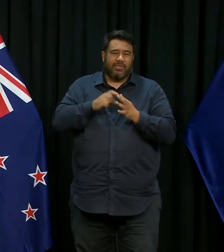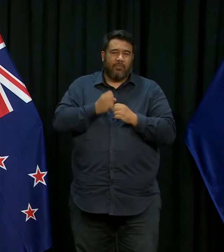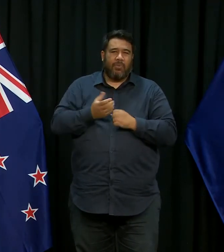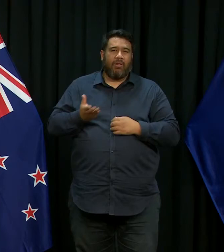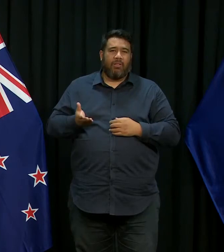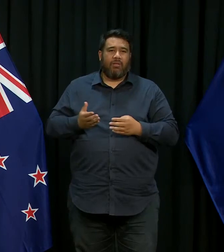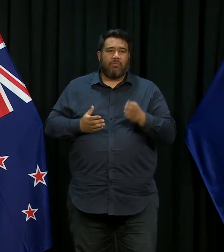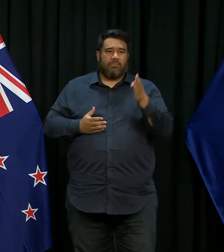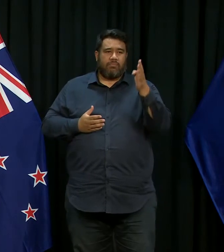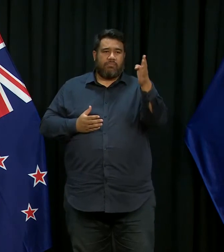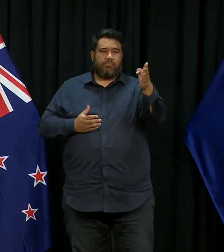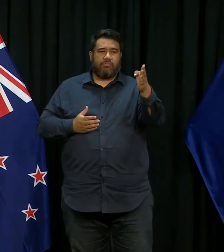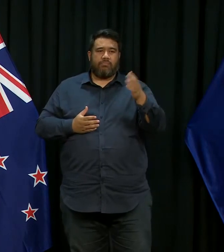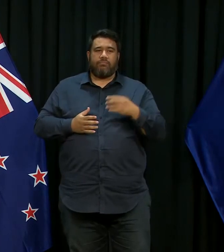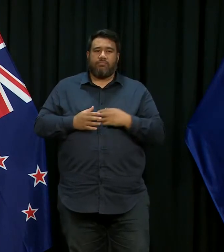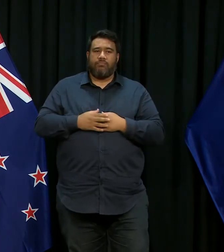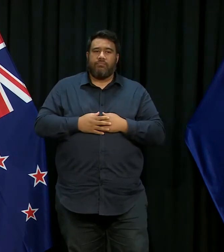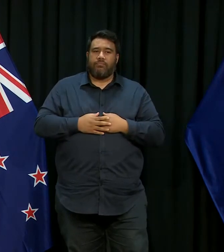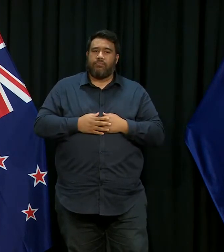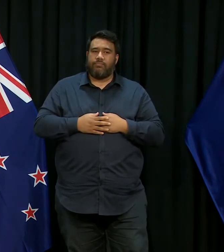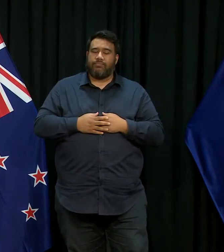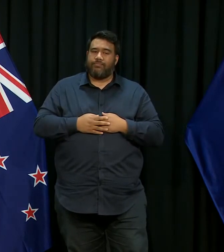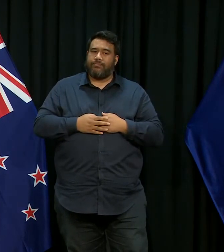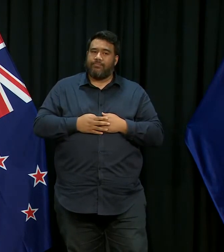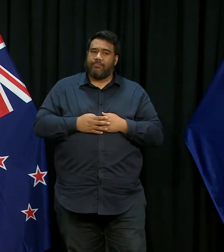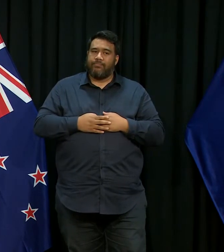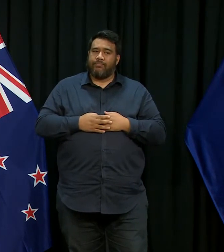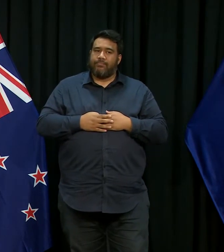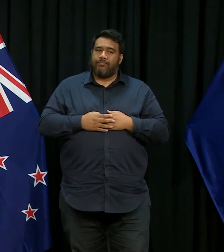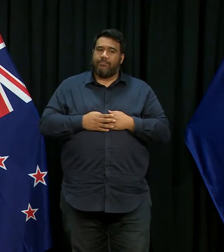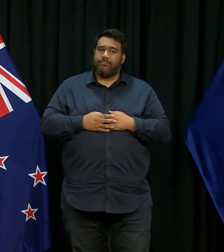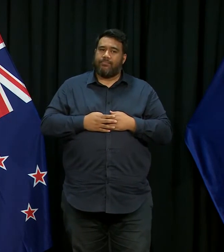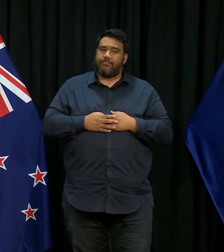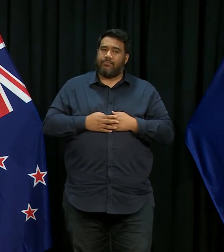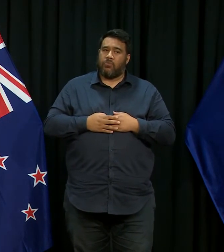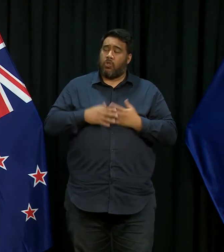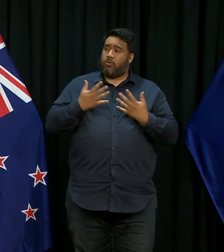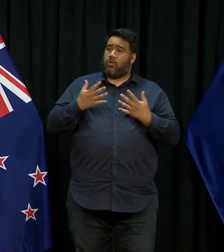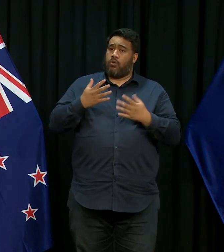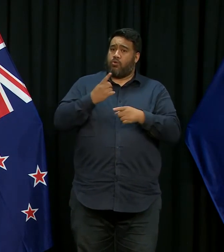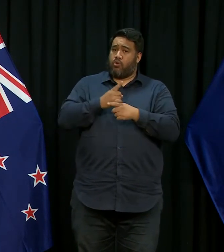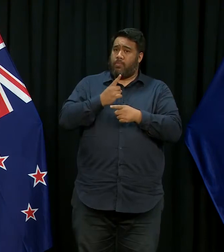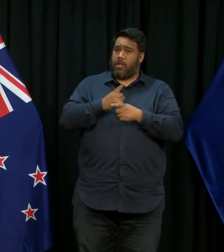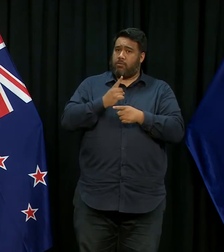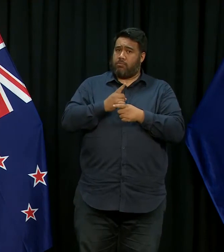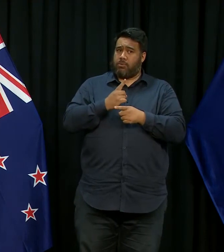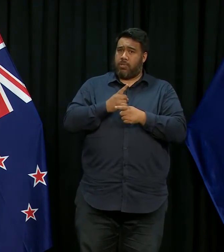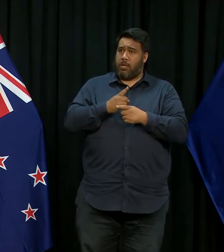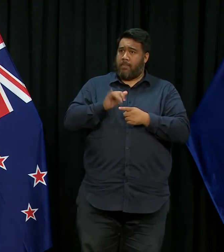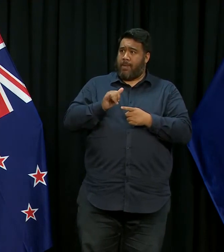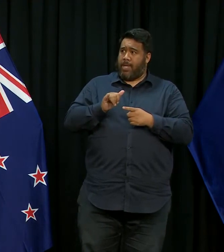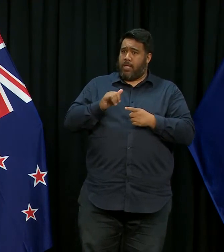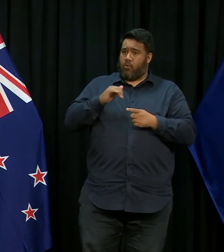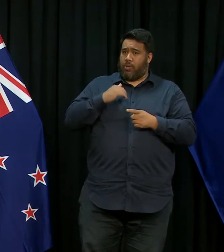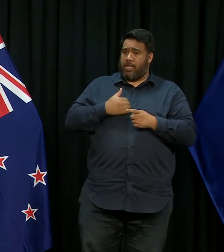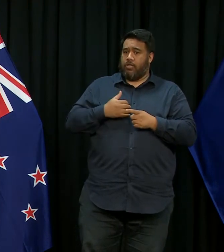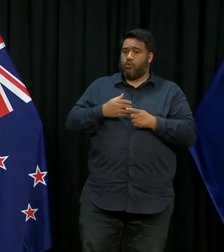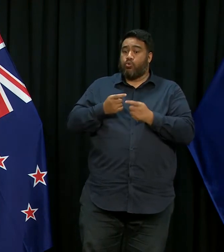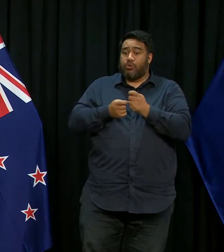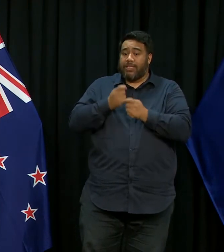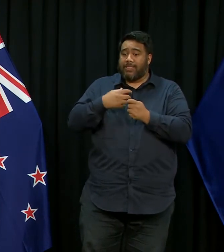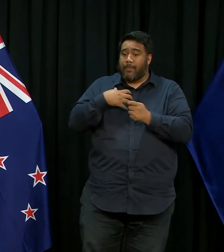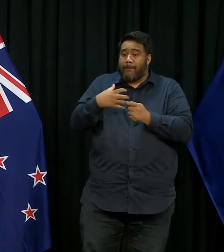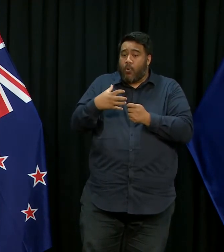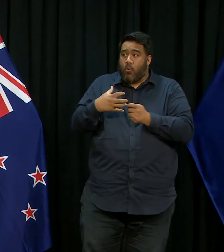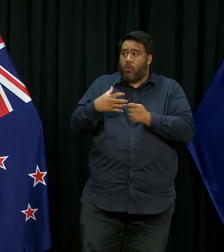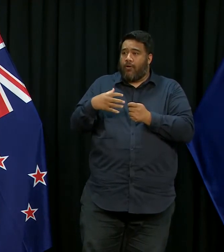other, what would that mean in terms of changes to what people would have to do? Is that the extension of testing to areas like that, or is that other specific?